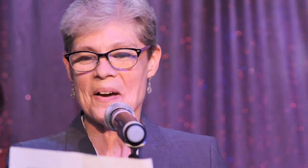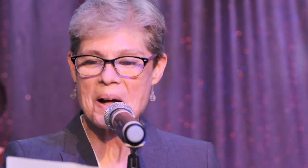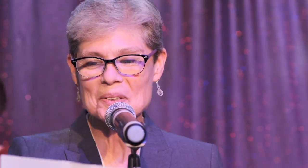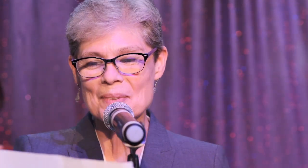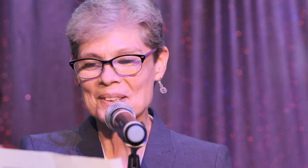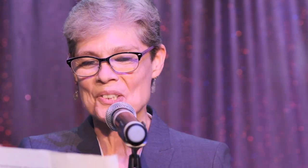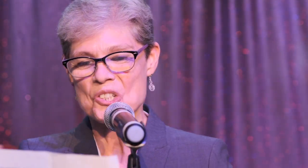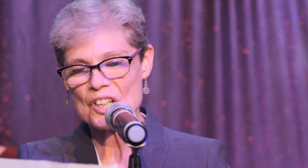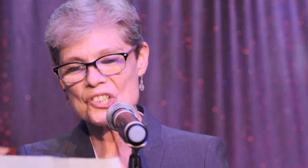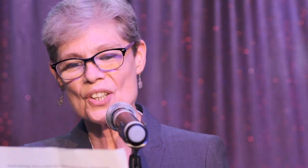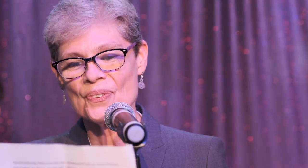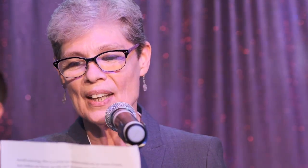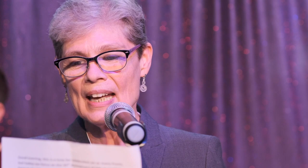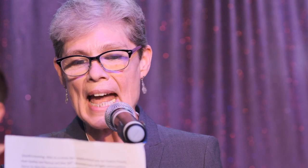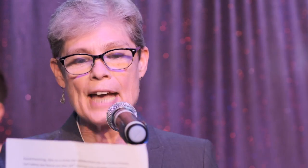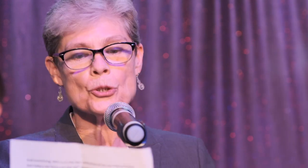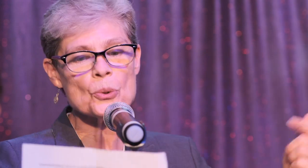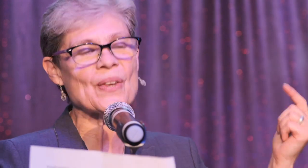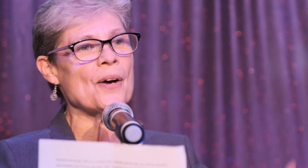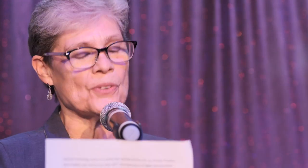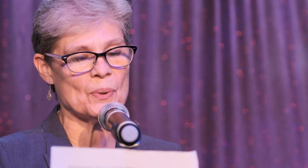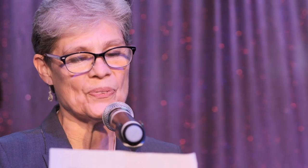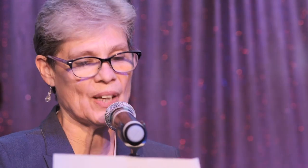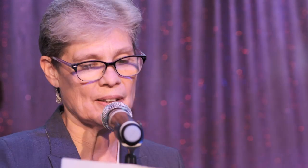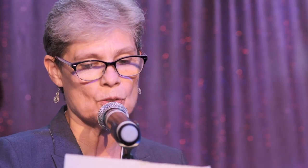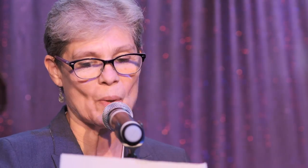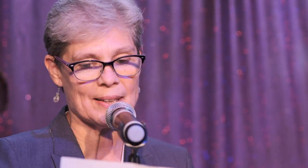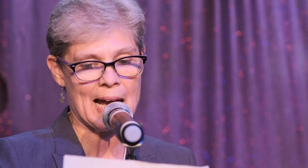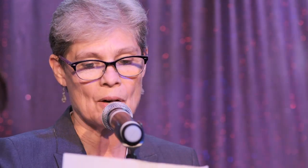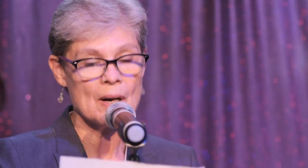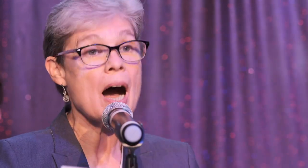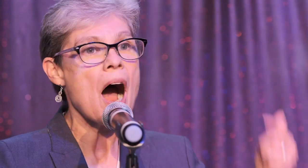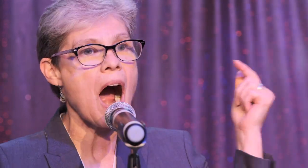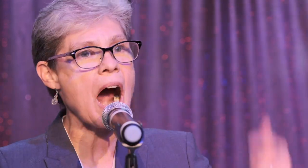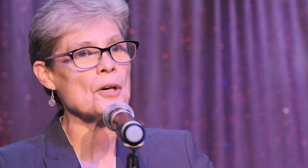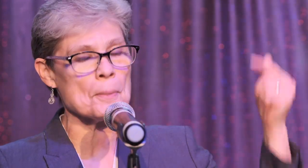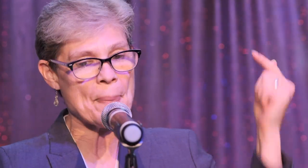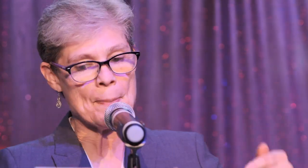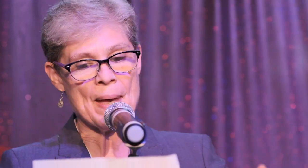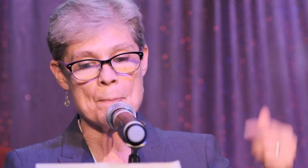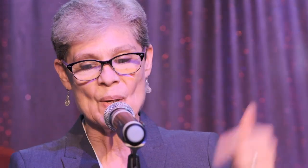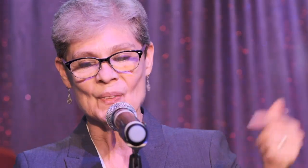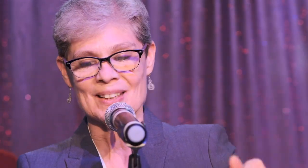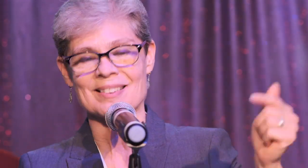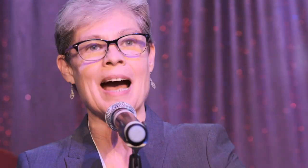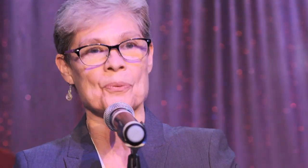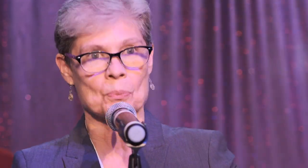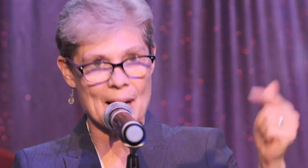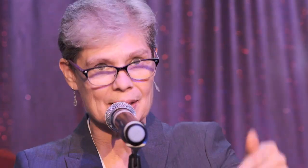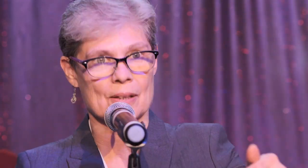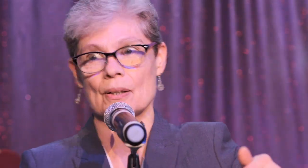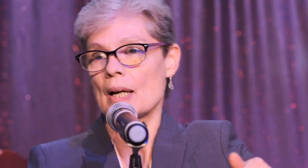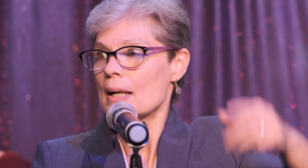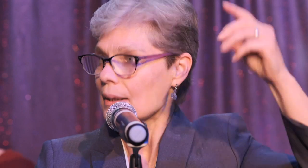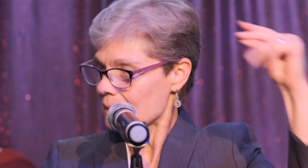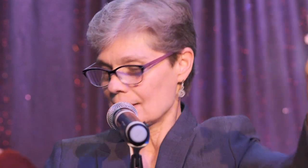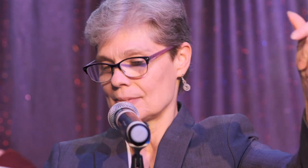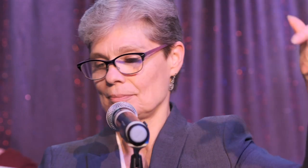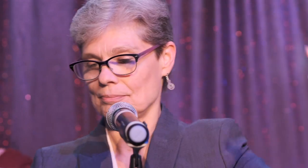Openly gay aldermen and judges, and whose house are we standing in right now? Art and Pepe built this house right